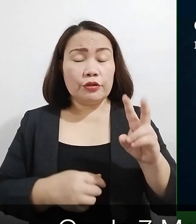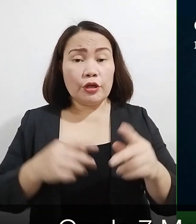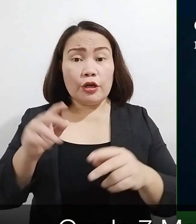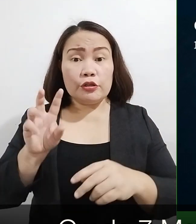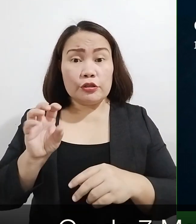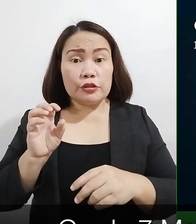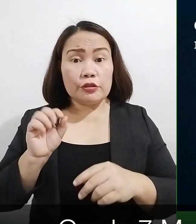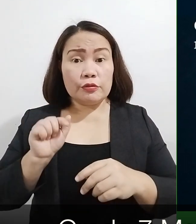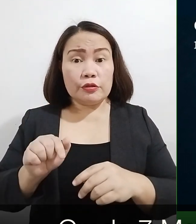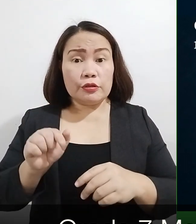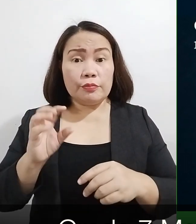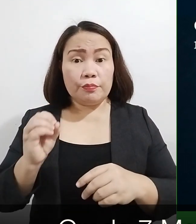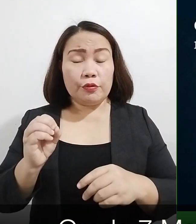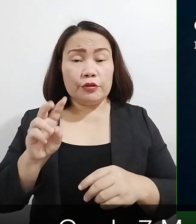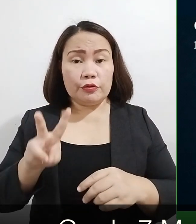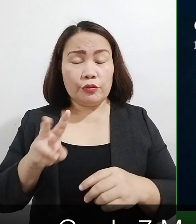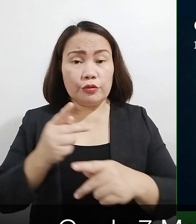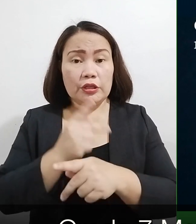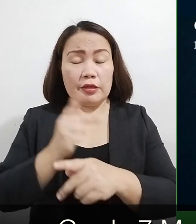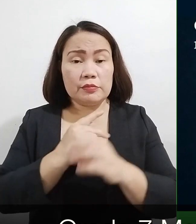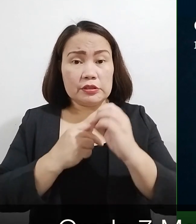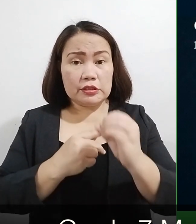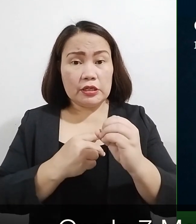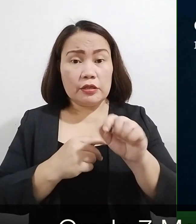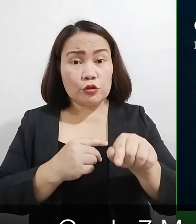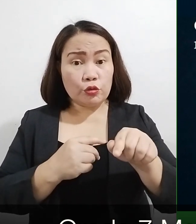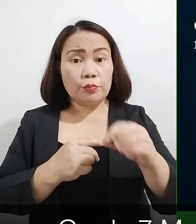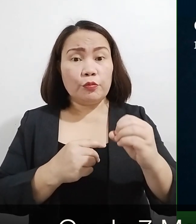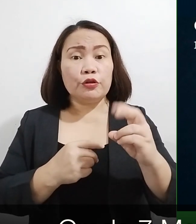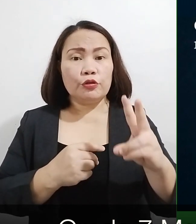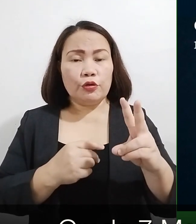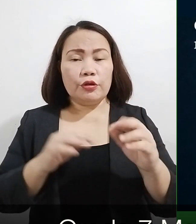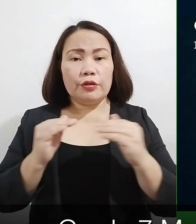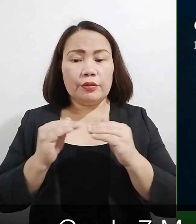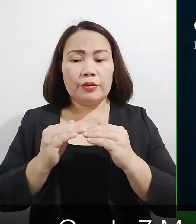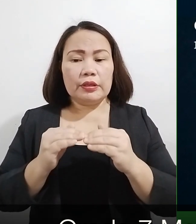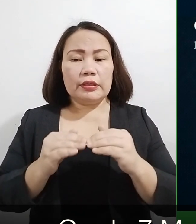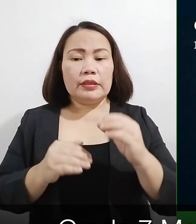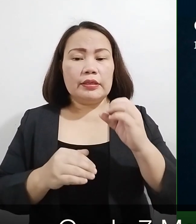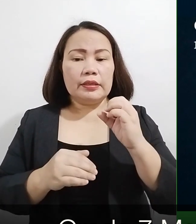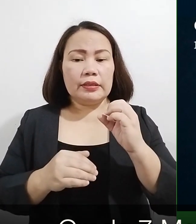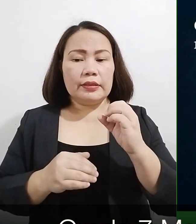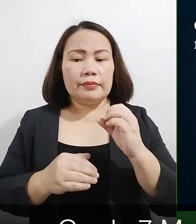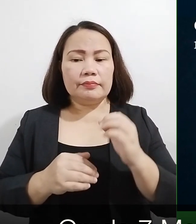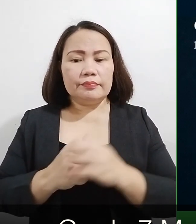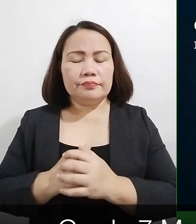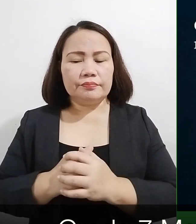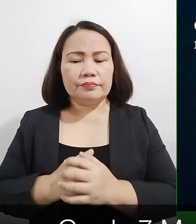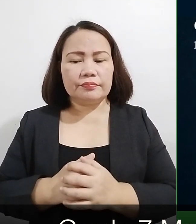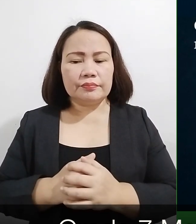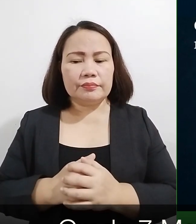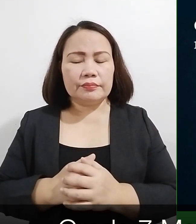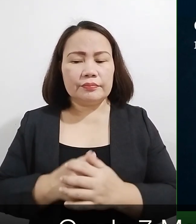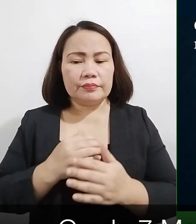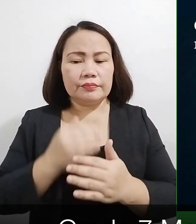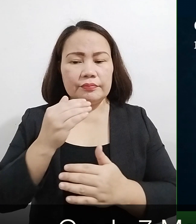So, 2 decimal places siya. So, kaya dapat, kaya ito siya. Ito yung product niya.